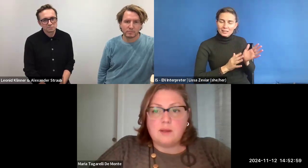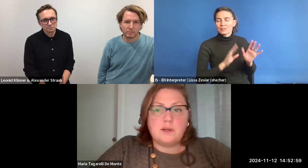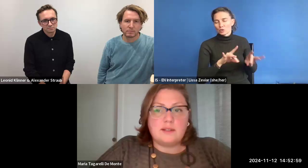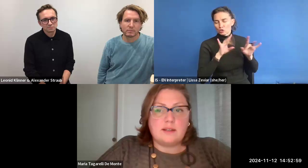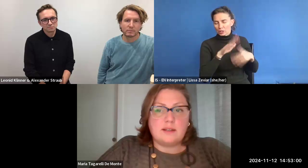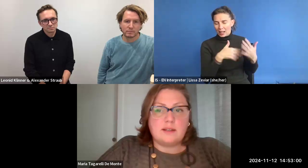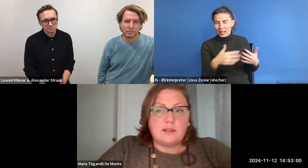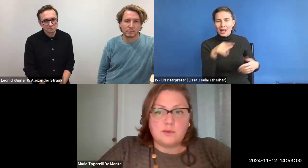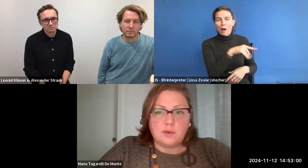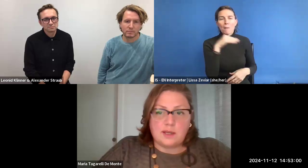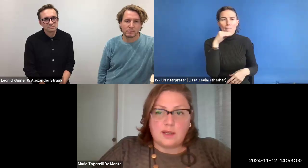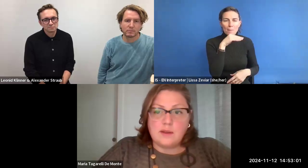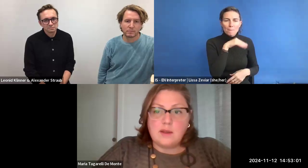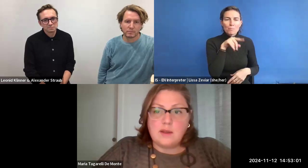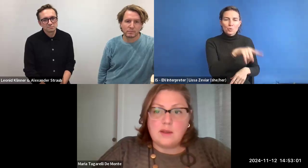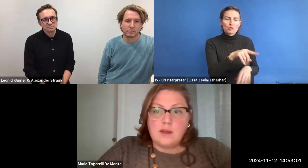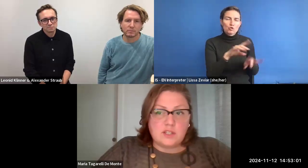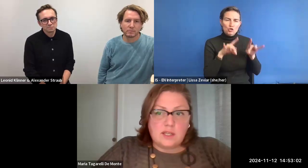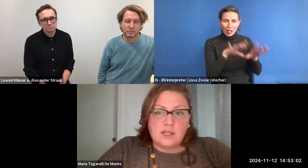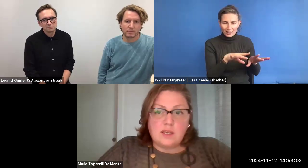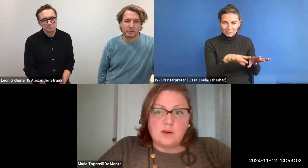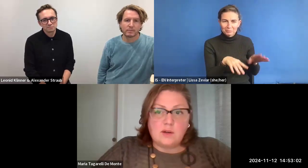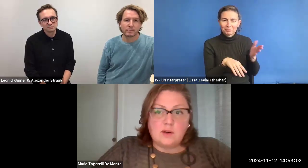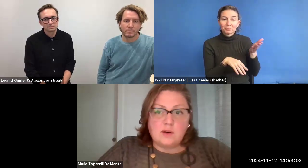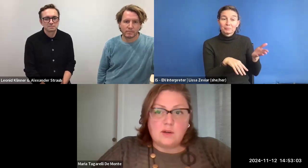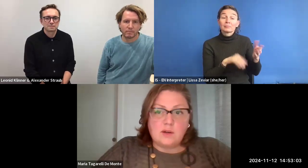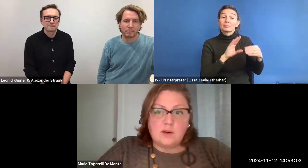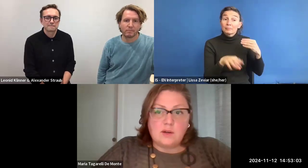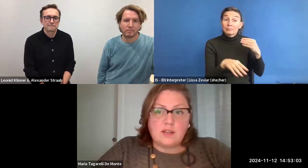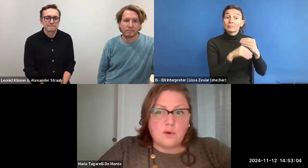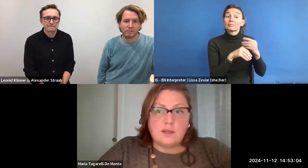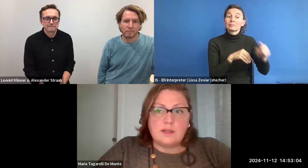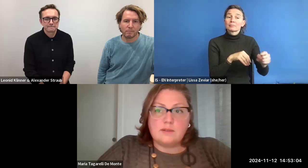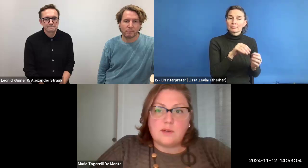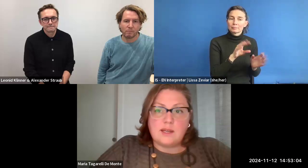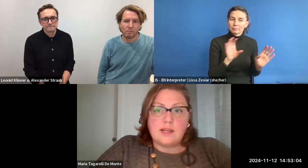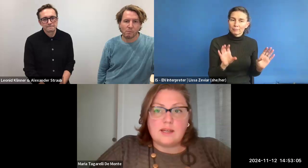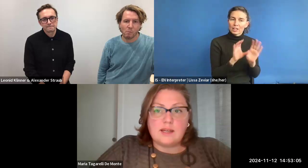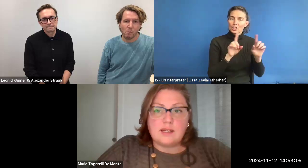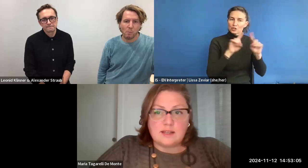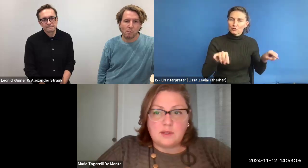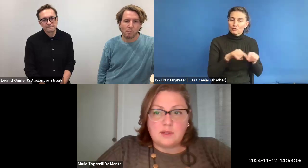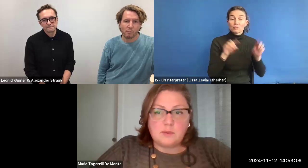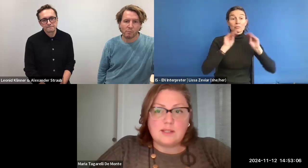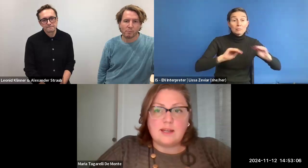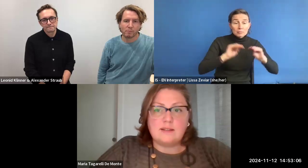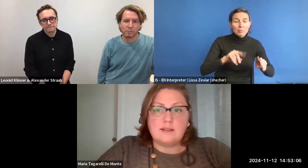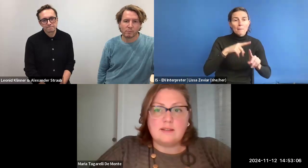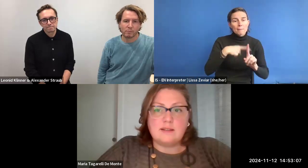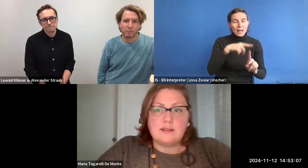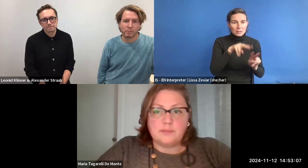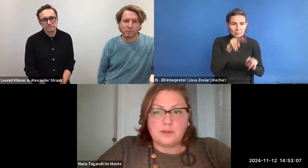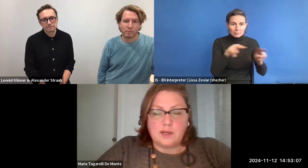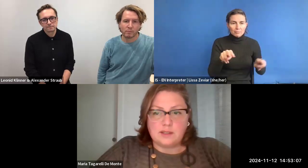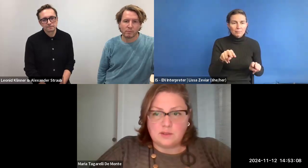from Melbourne Polytechnic in Australia. Additionally, he holds a certificate in training and assessment from